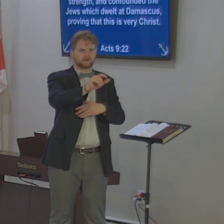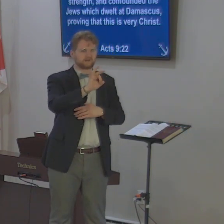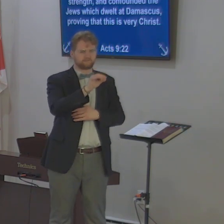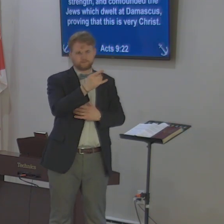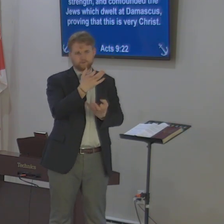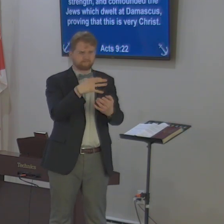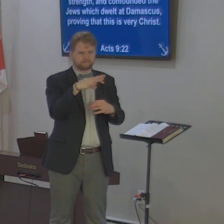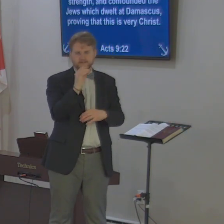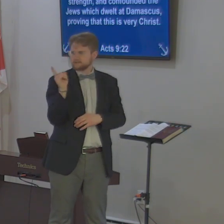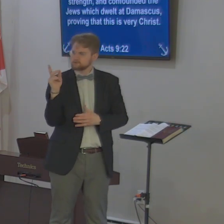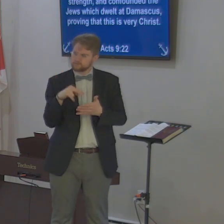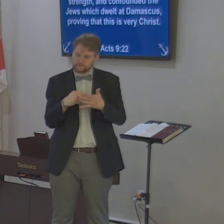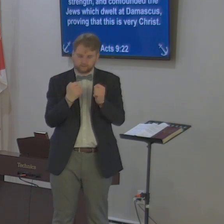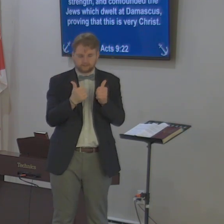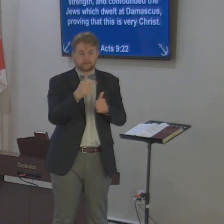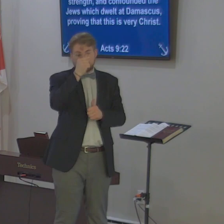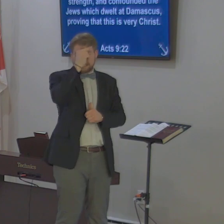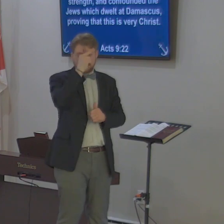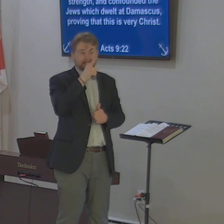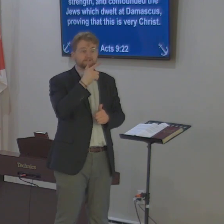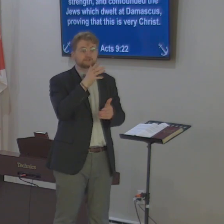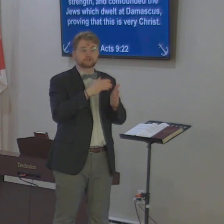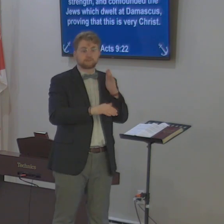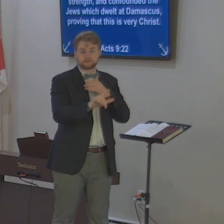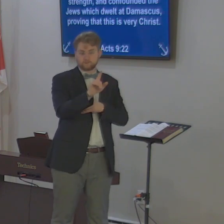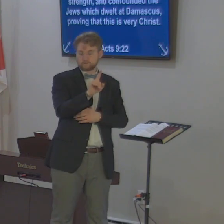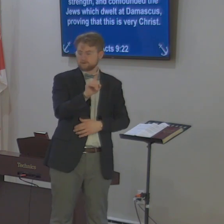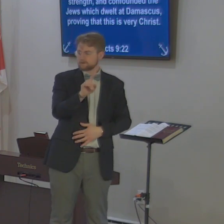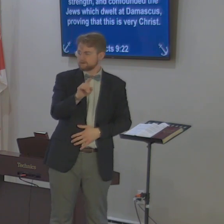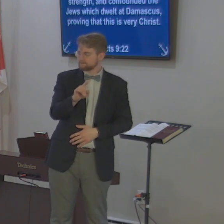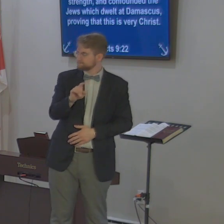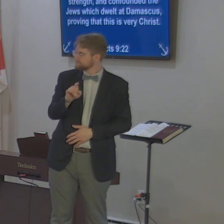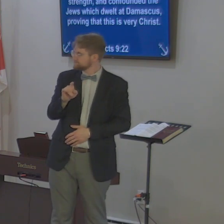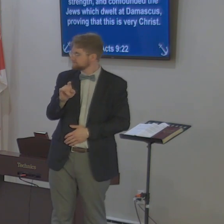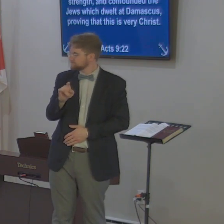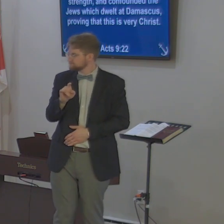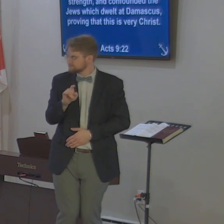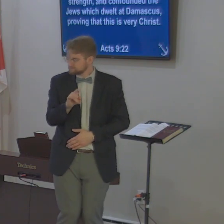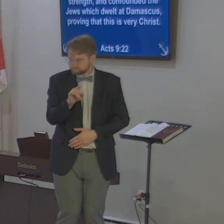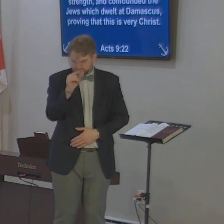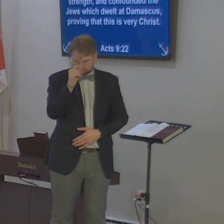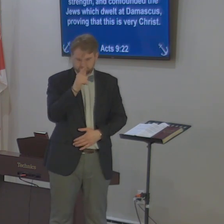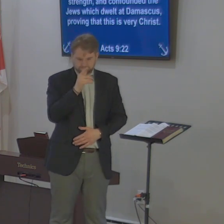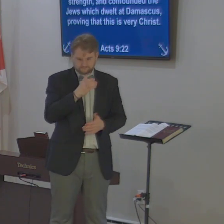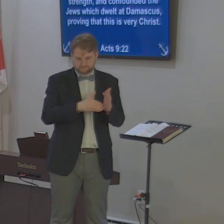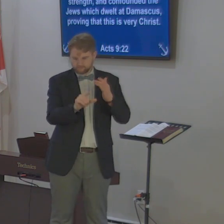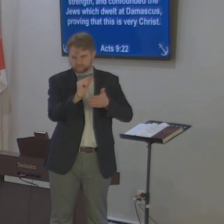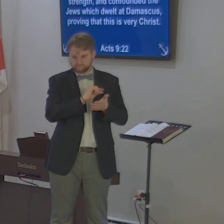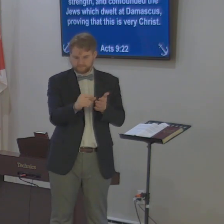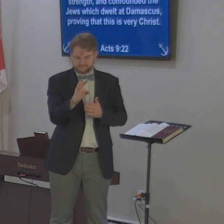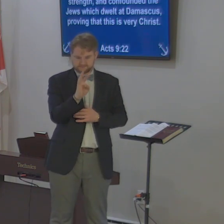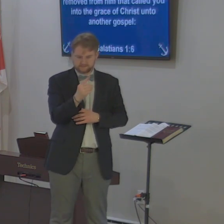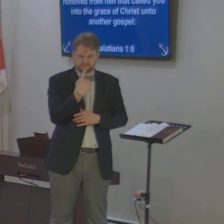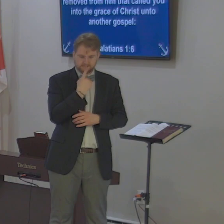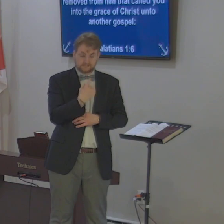over there, this is what he would say about the gospel. Now, I'd say he's pretty credible. In Galatians chapter 1, verse 6, he says, I marvel that ye